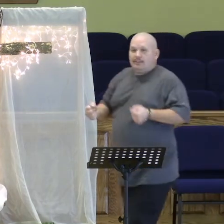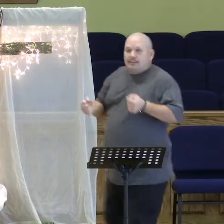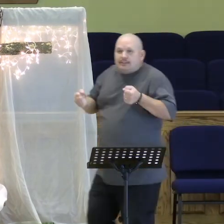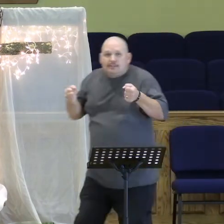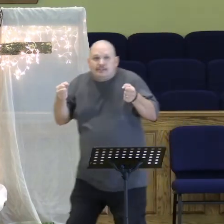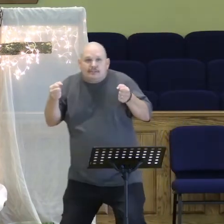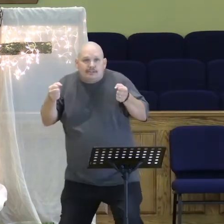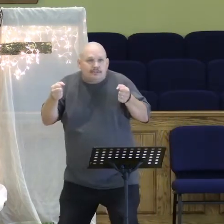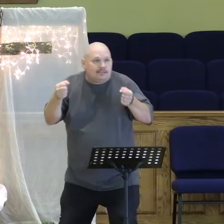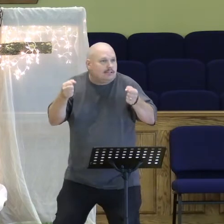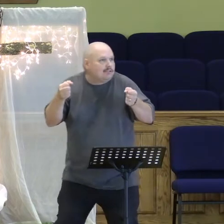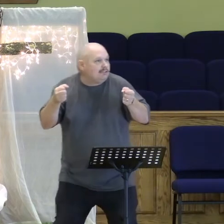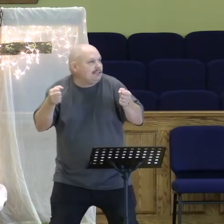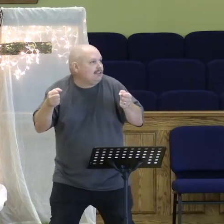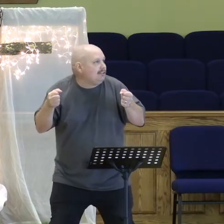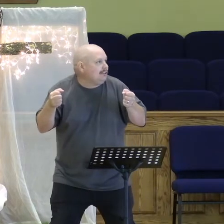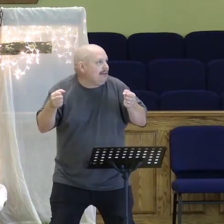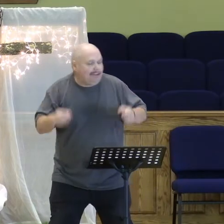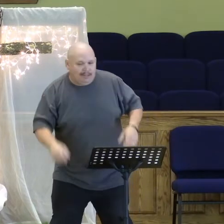An old woman pulls up to the window.